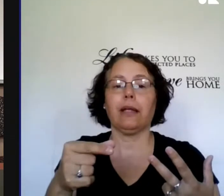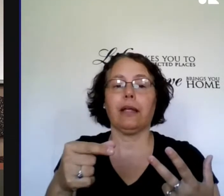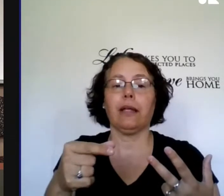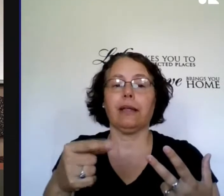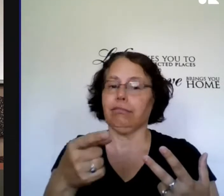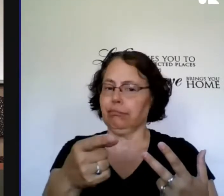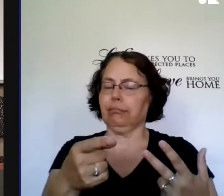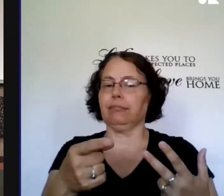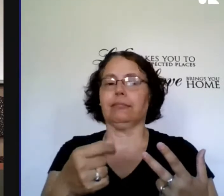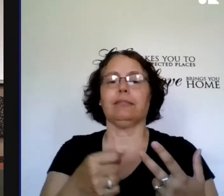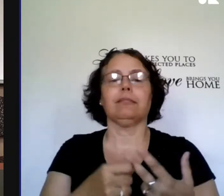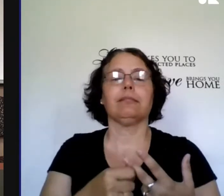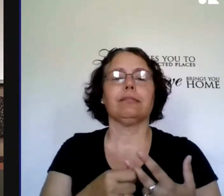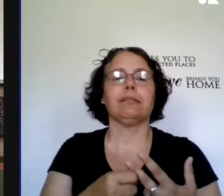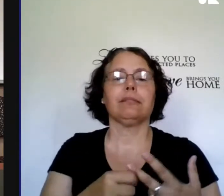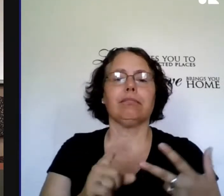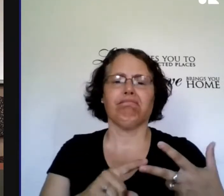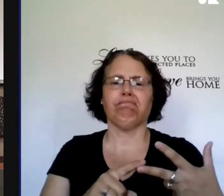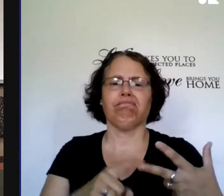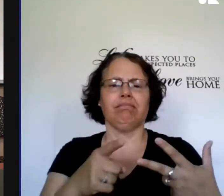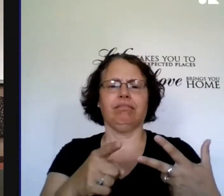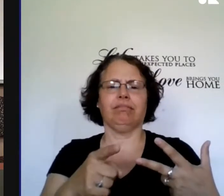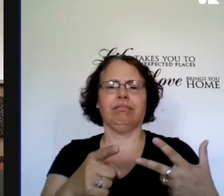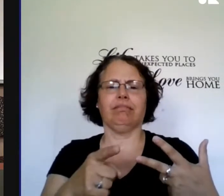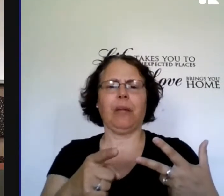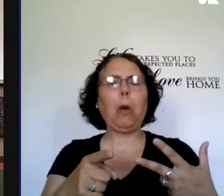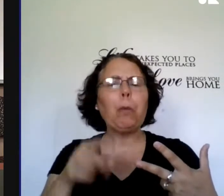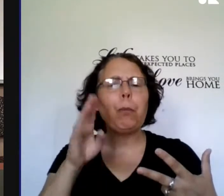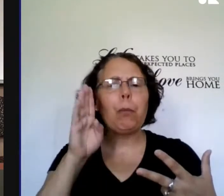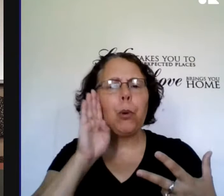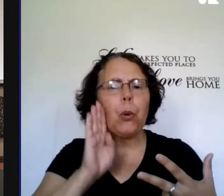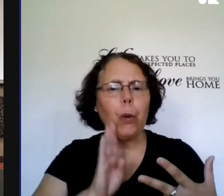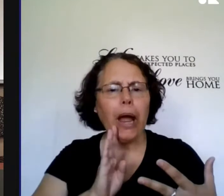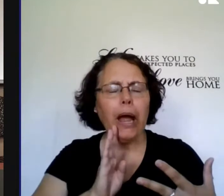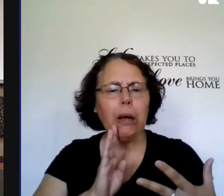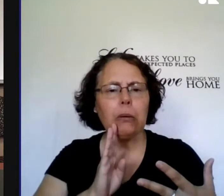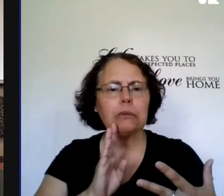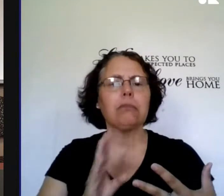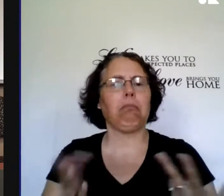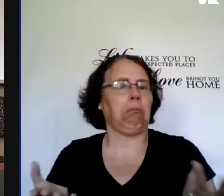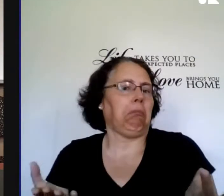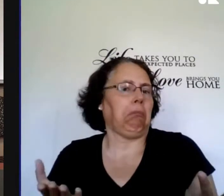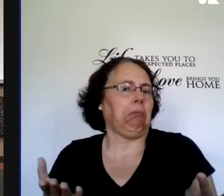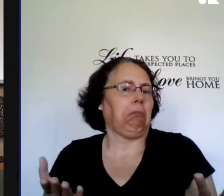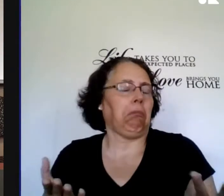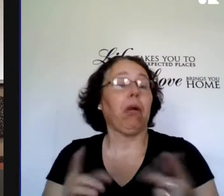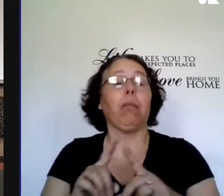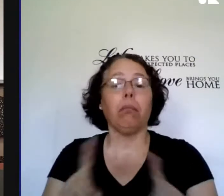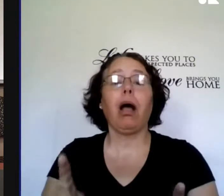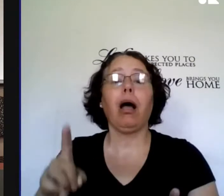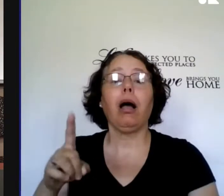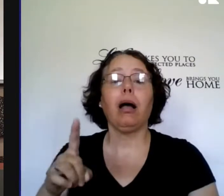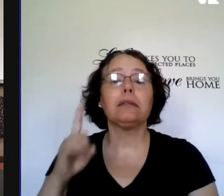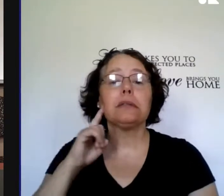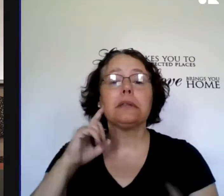pig, it's a brown pig, but it still says the same sound.